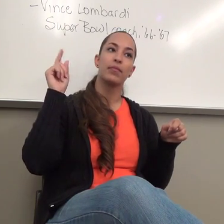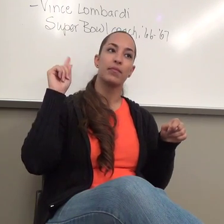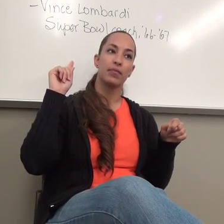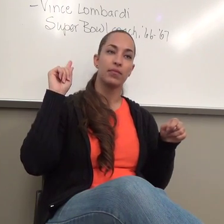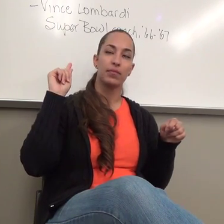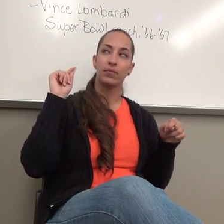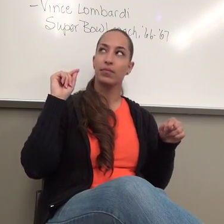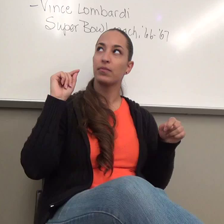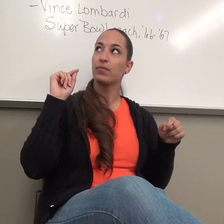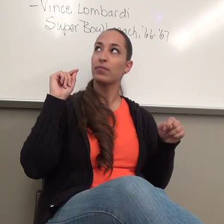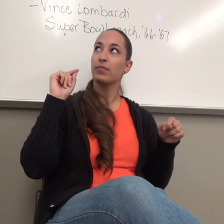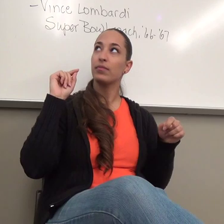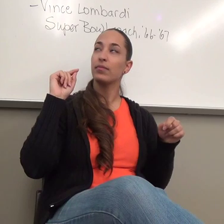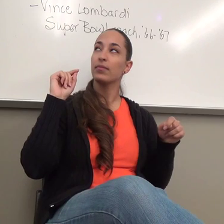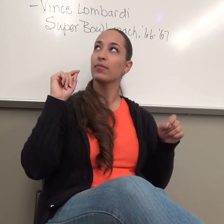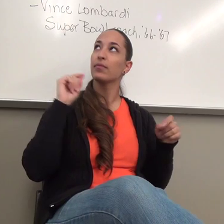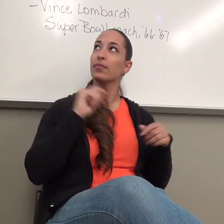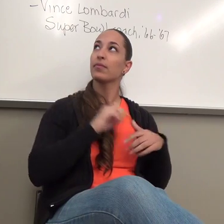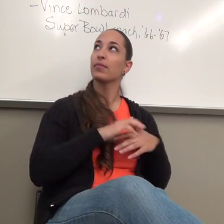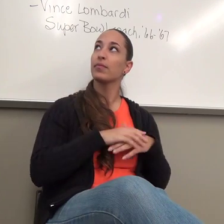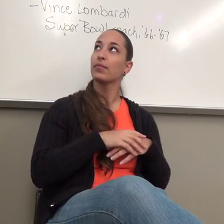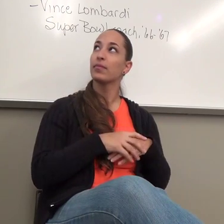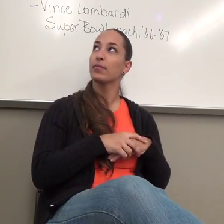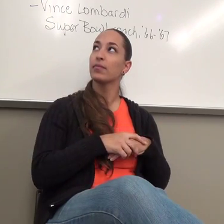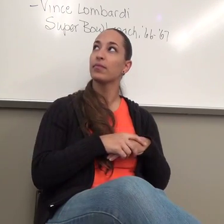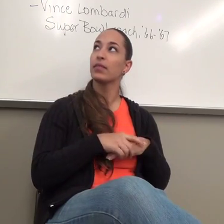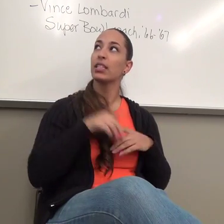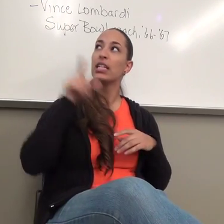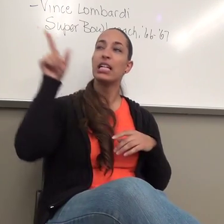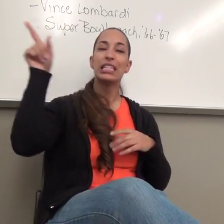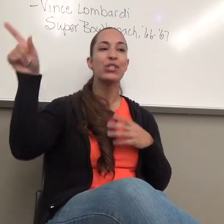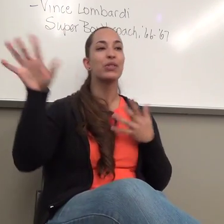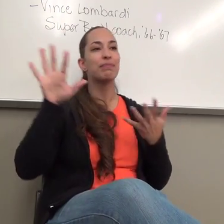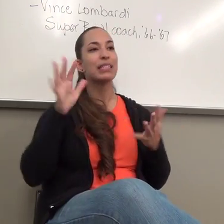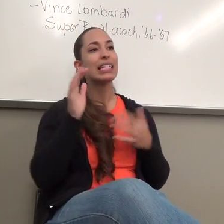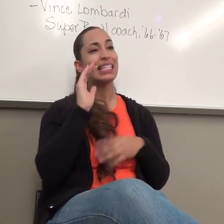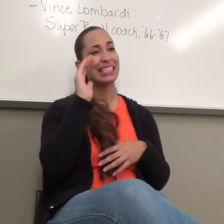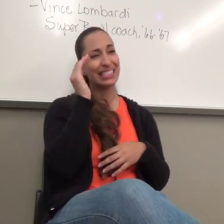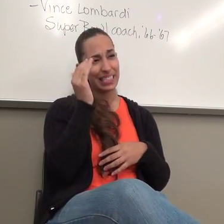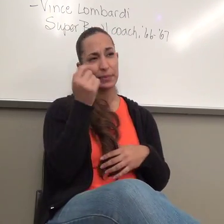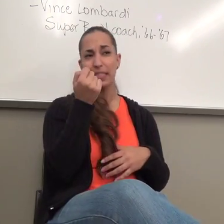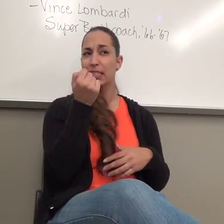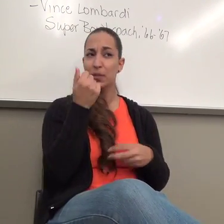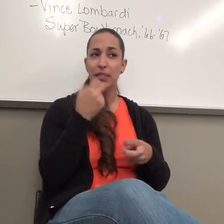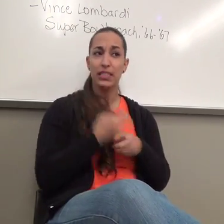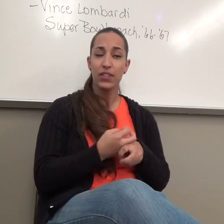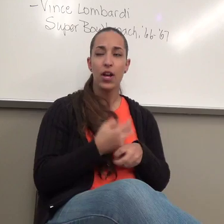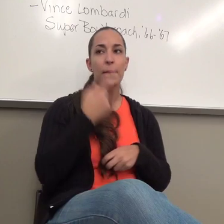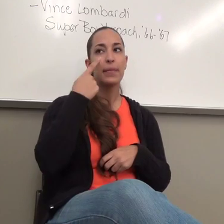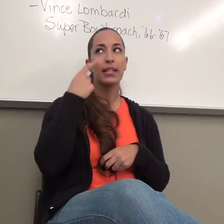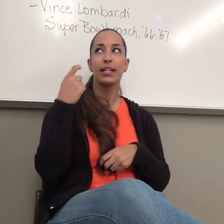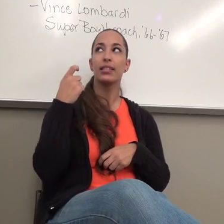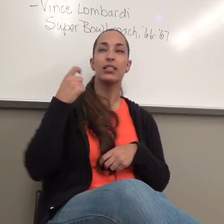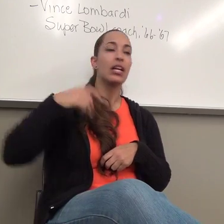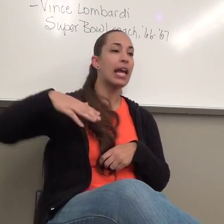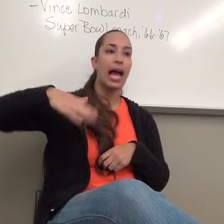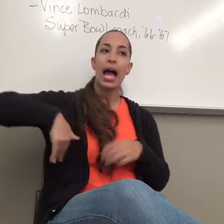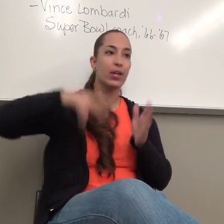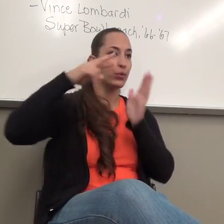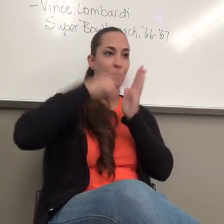this is kind of, in a sense, this was kind of difficult because you hadn't read the paragraph yet. This is